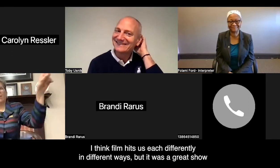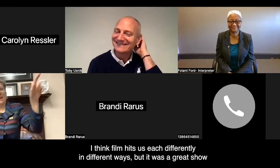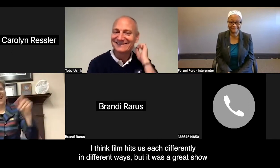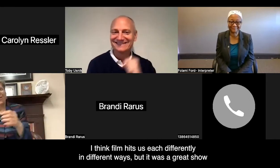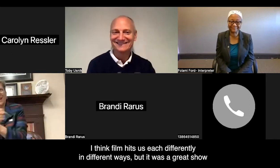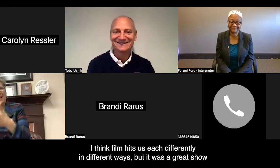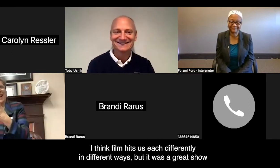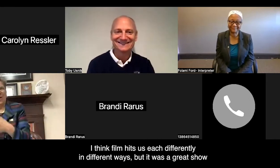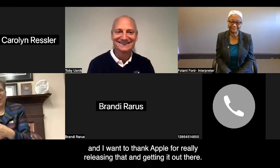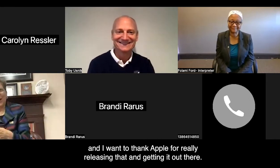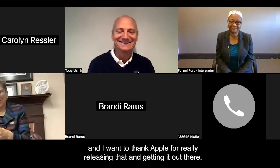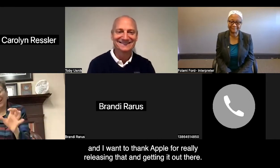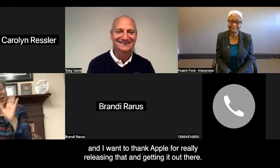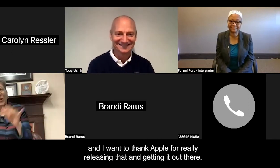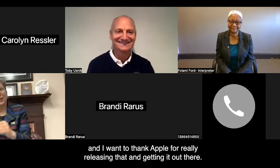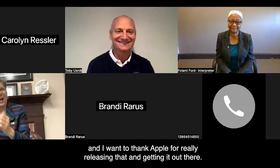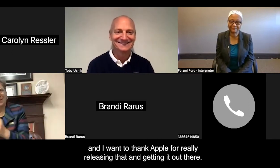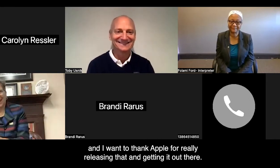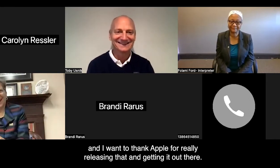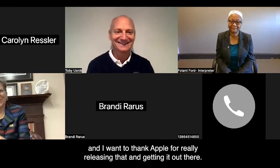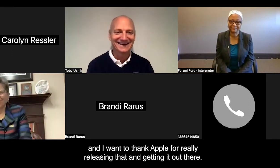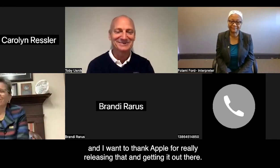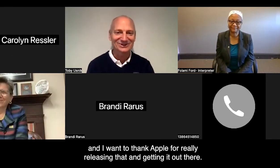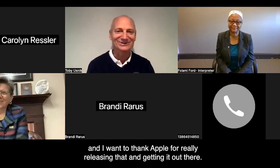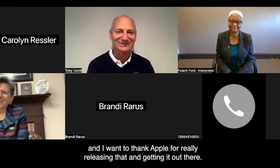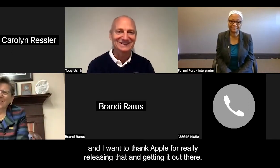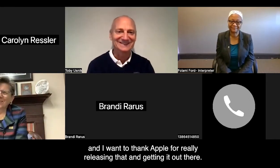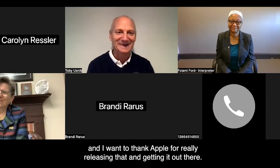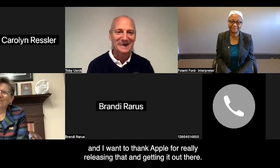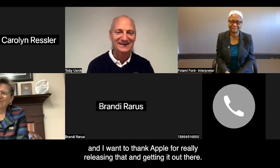And I want to thank Apple for really releasing that and getting it out there. They did.